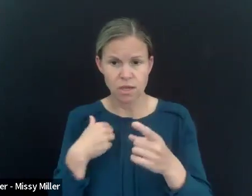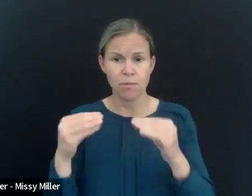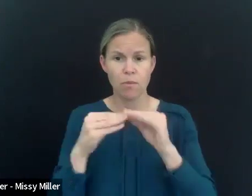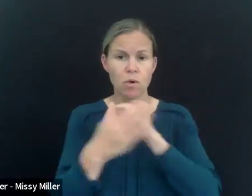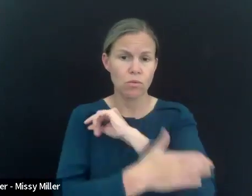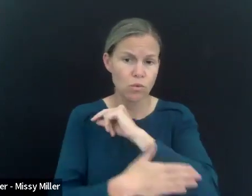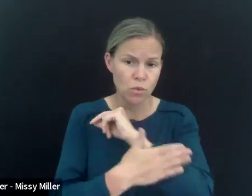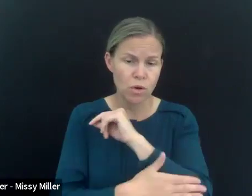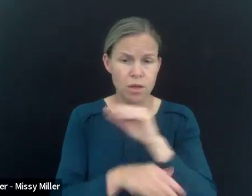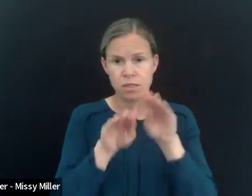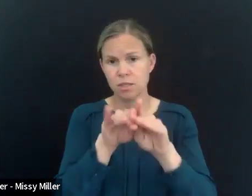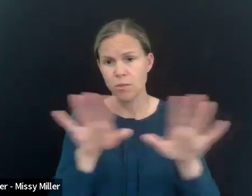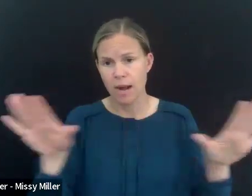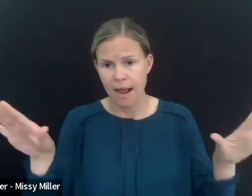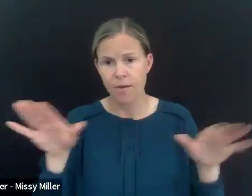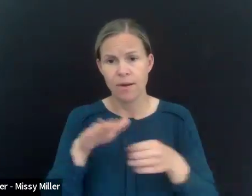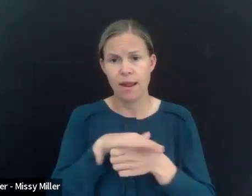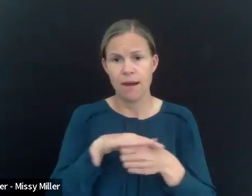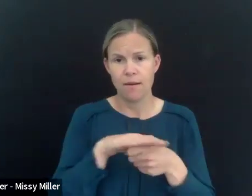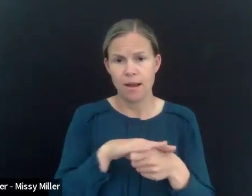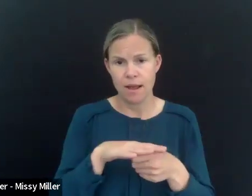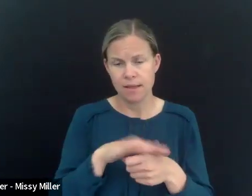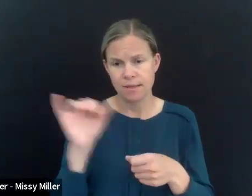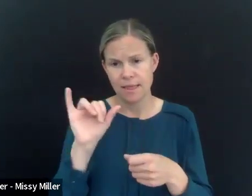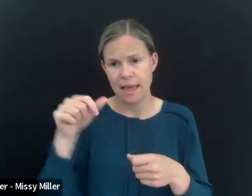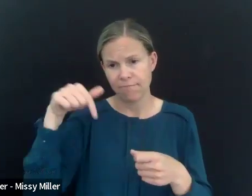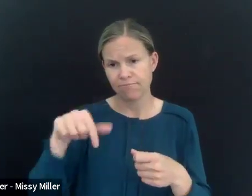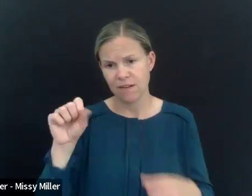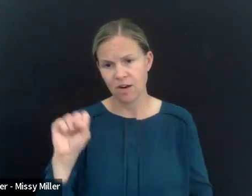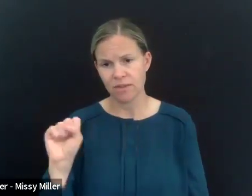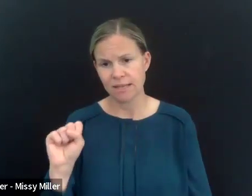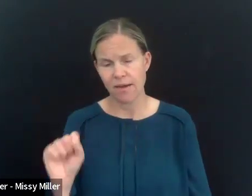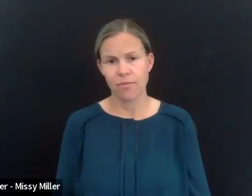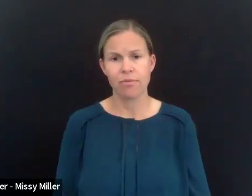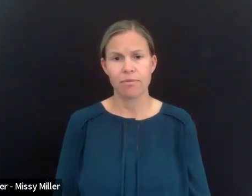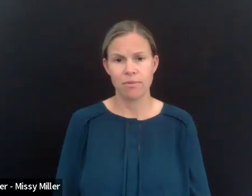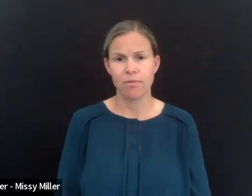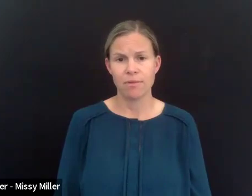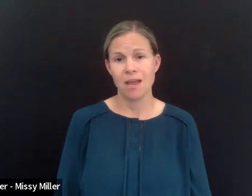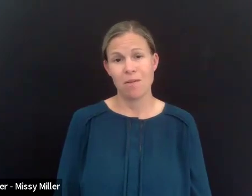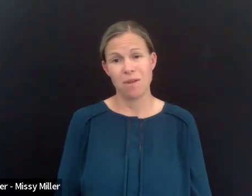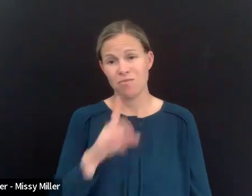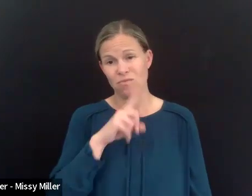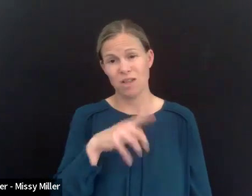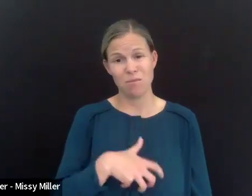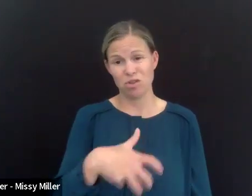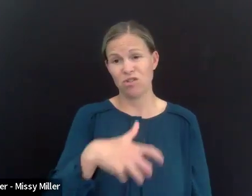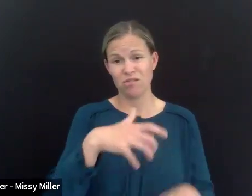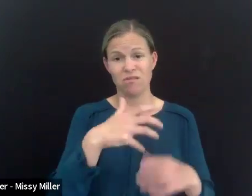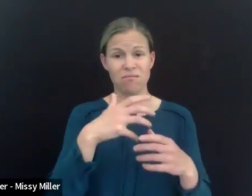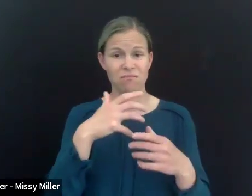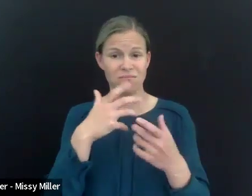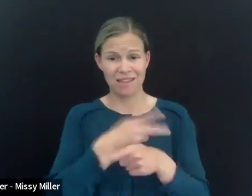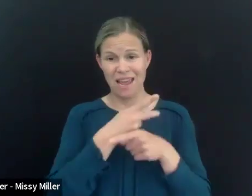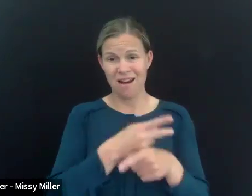rural, spread out areas like what's here in the Deep South, right? Maternal deserts here are the norm, right?